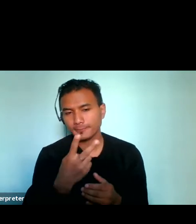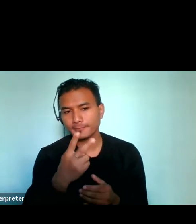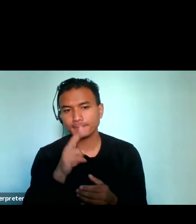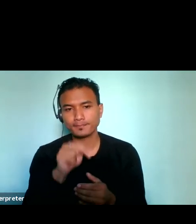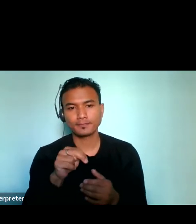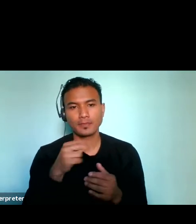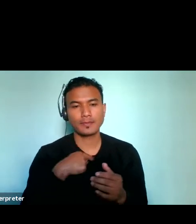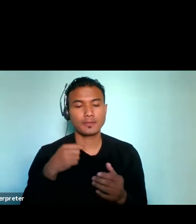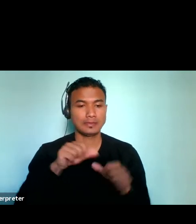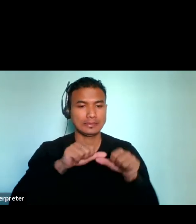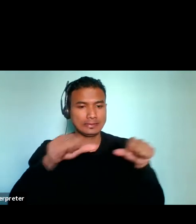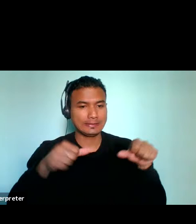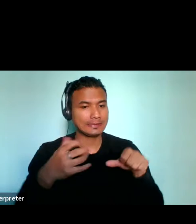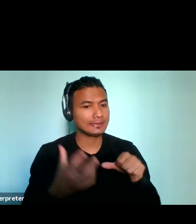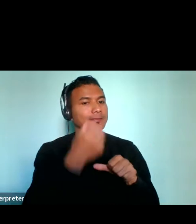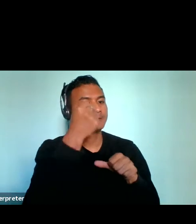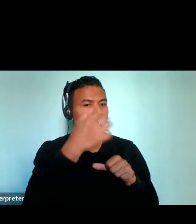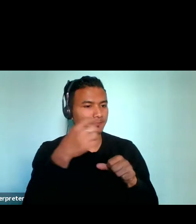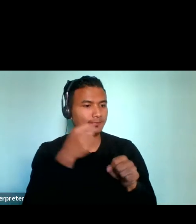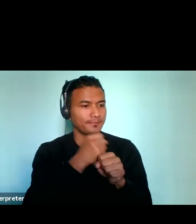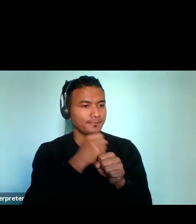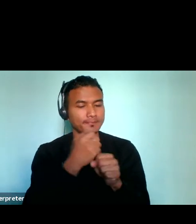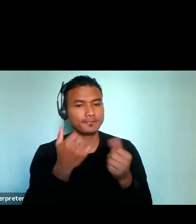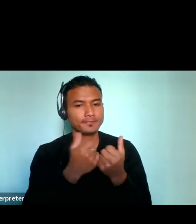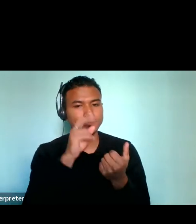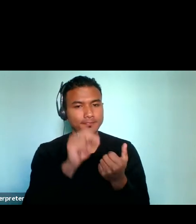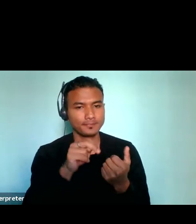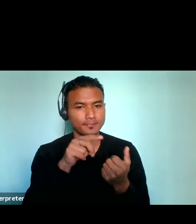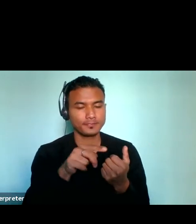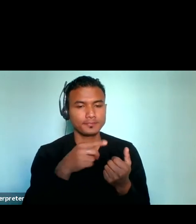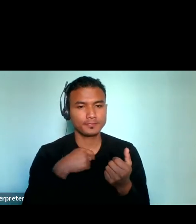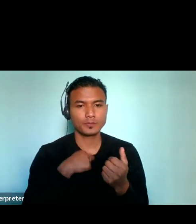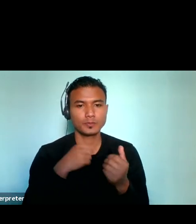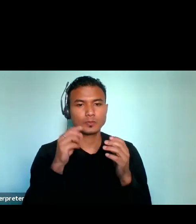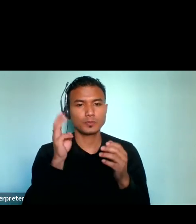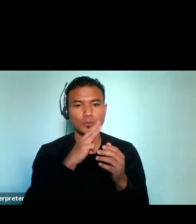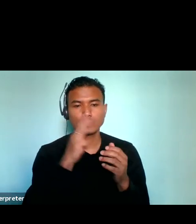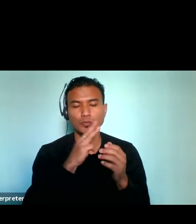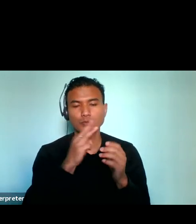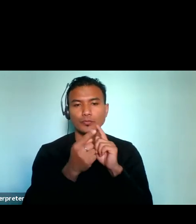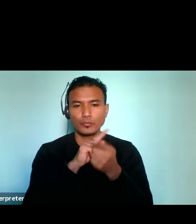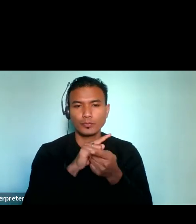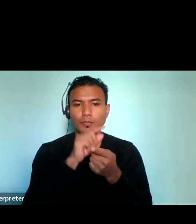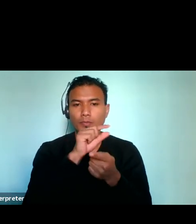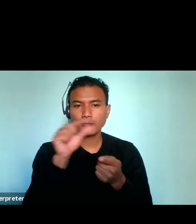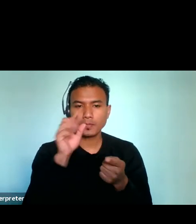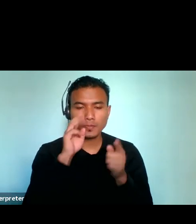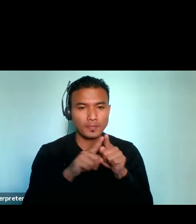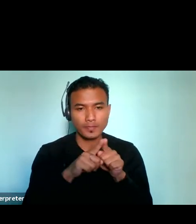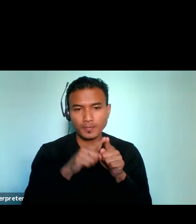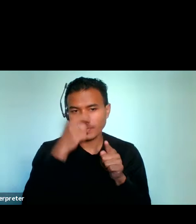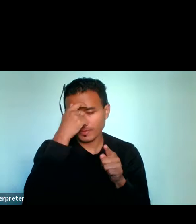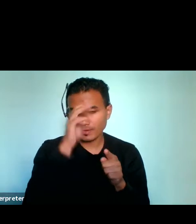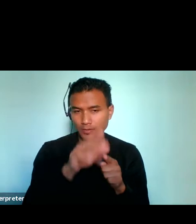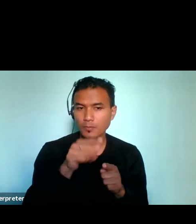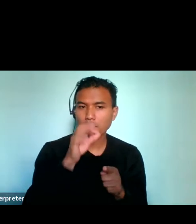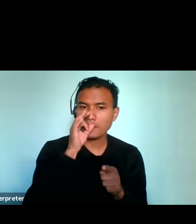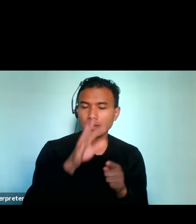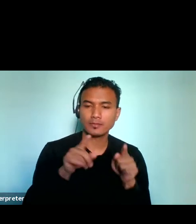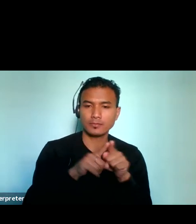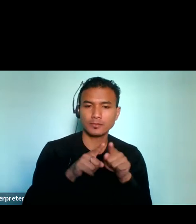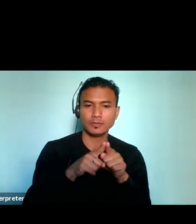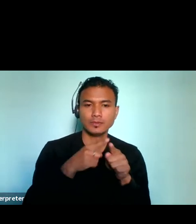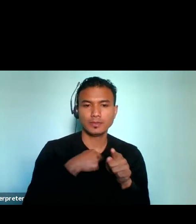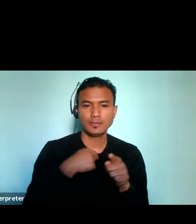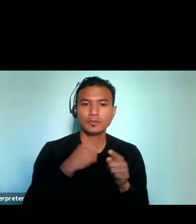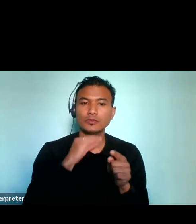land rights is a pathway out of the climate crisis. And so this is really, really urgent. And I know